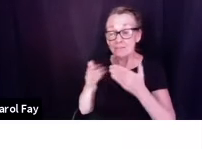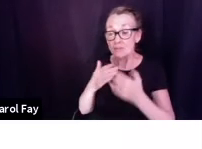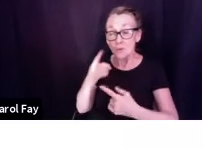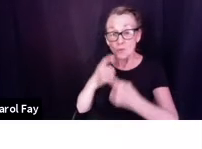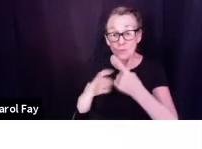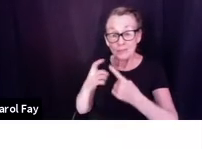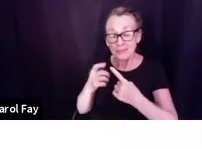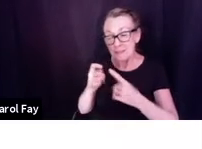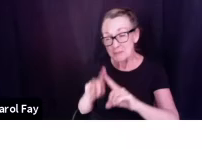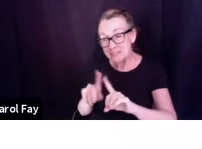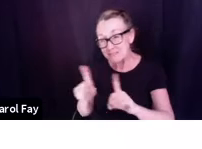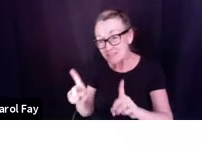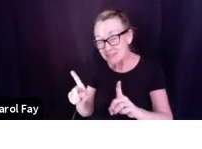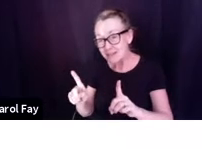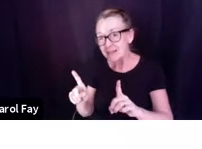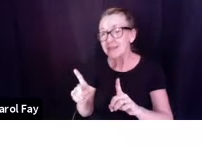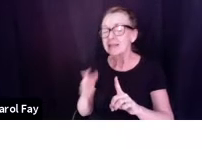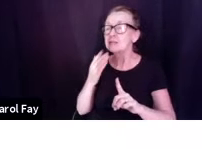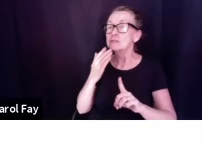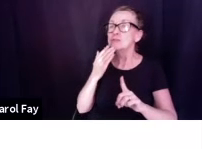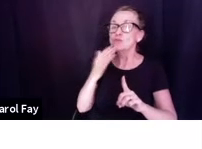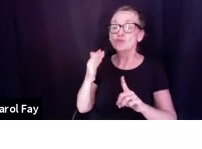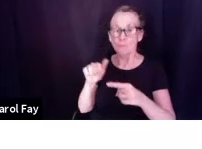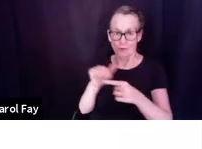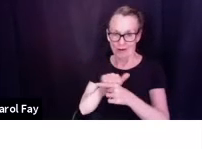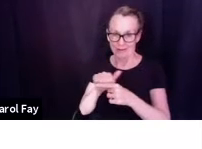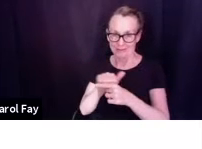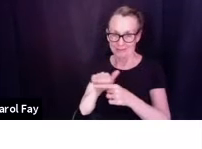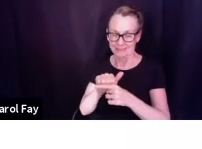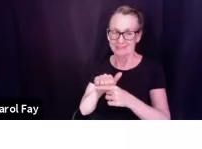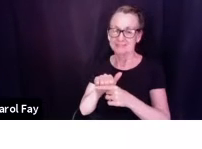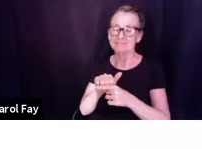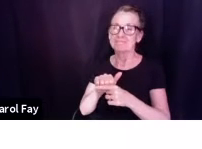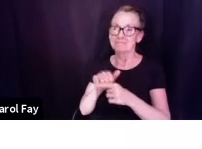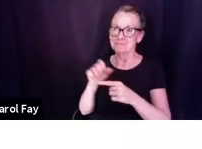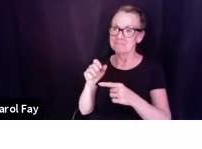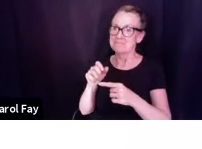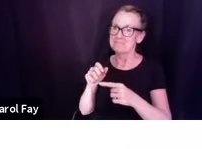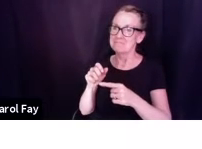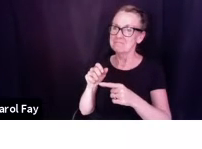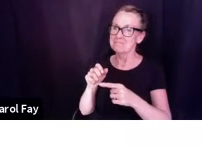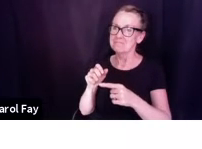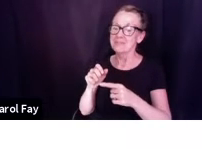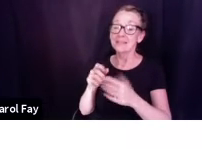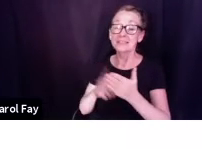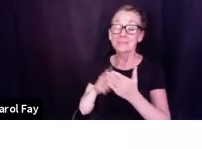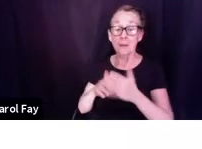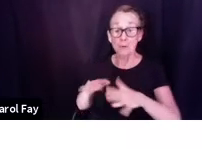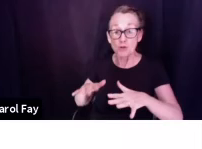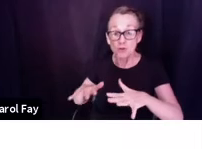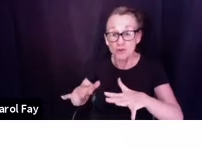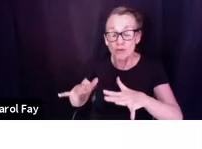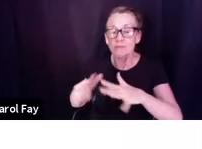be something, it's more or less the anticipation and just, it gets a lot of the nerves out, let's put it that